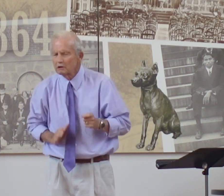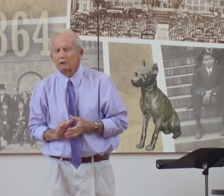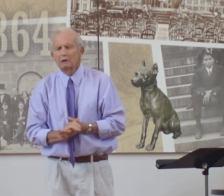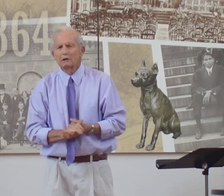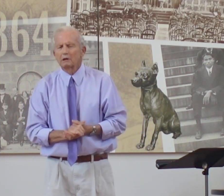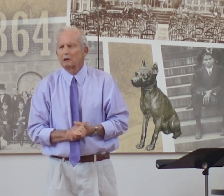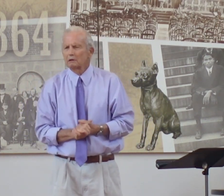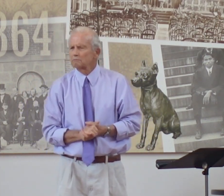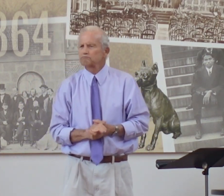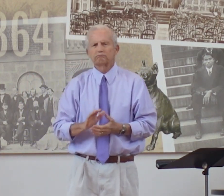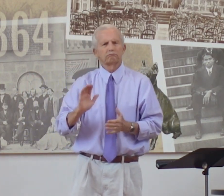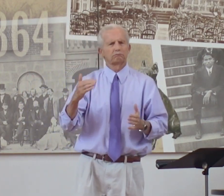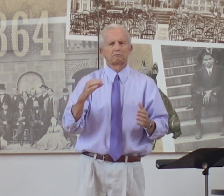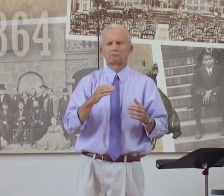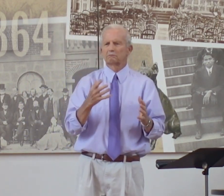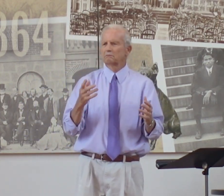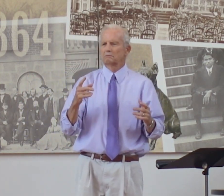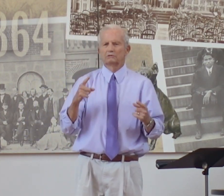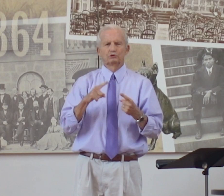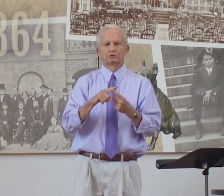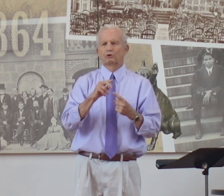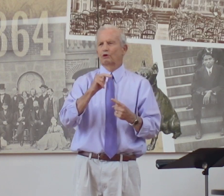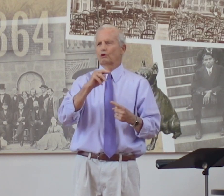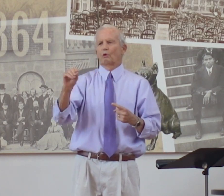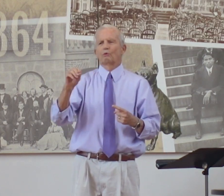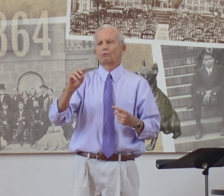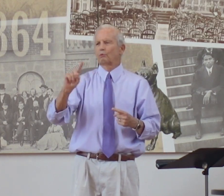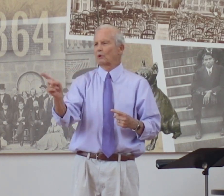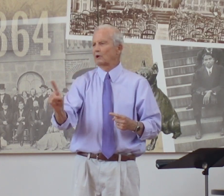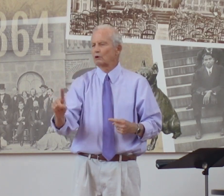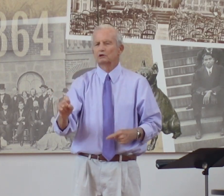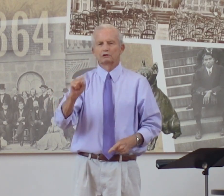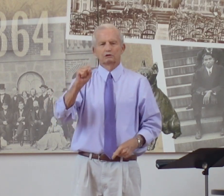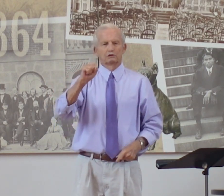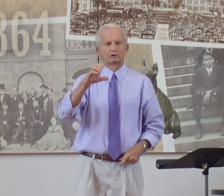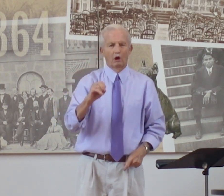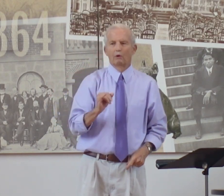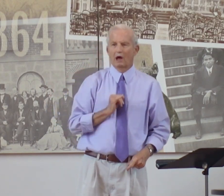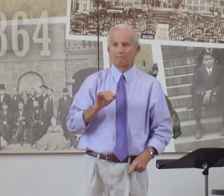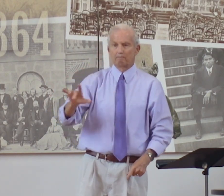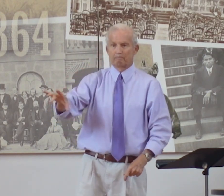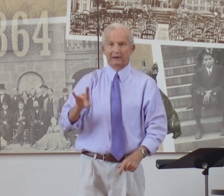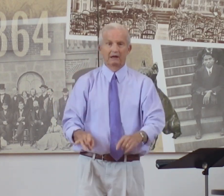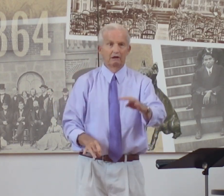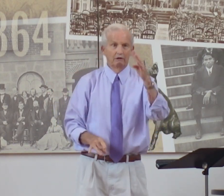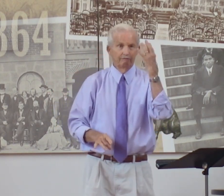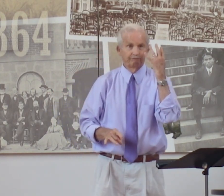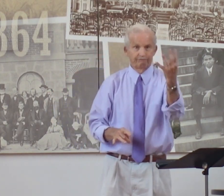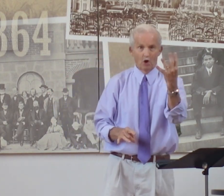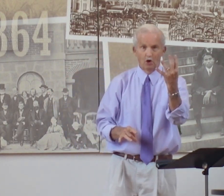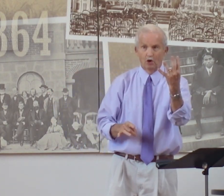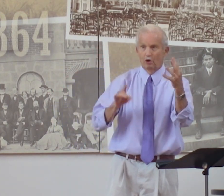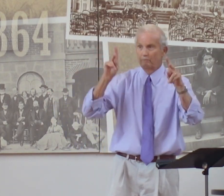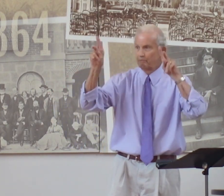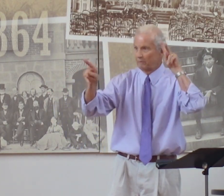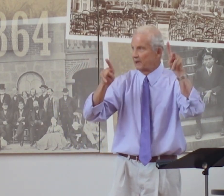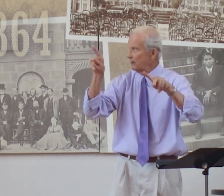And we were fighting with the management of the building, going back and forth. And there was nowhere for us to meet, so we